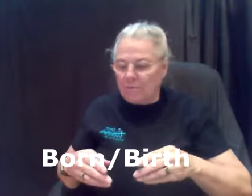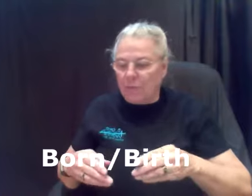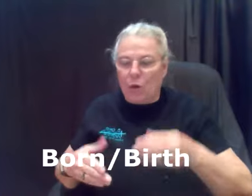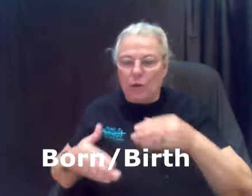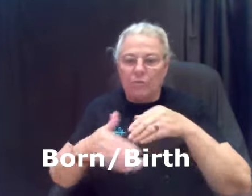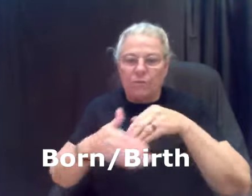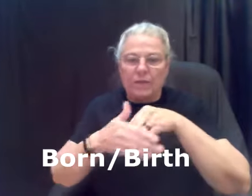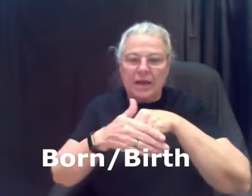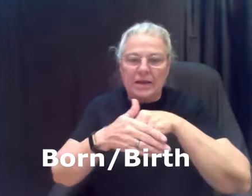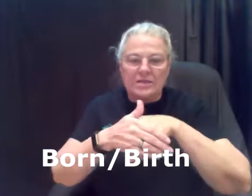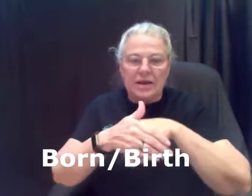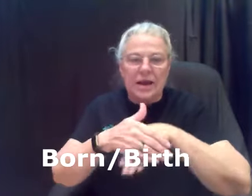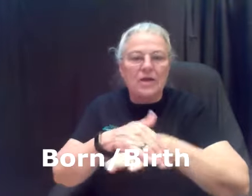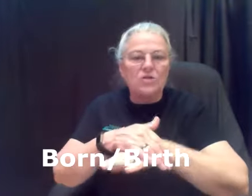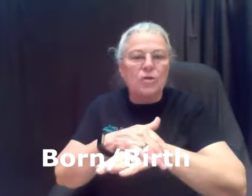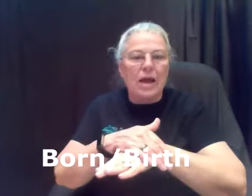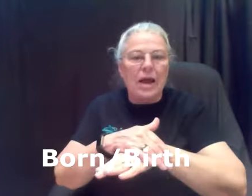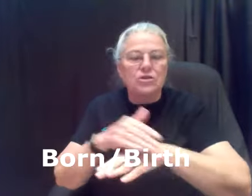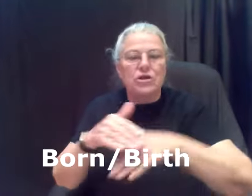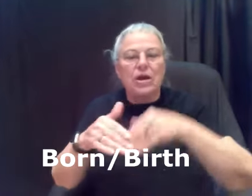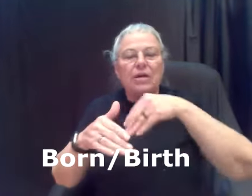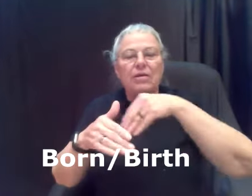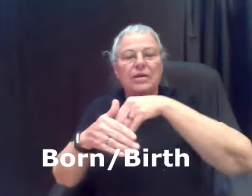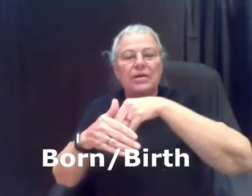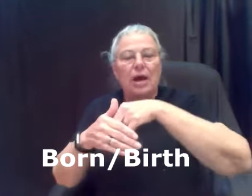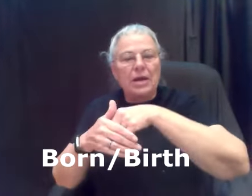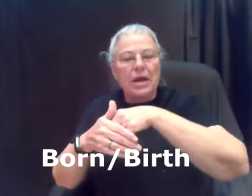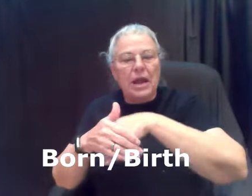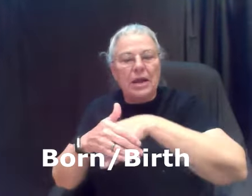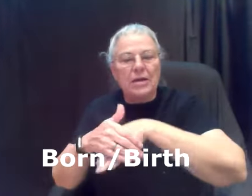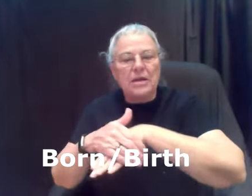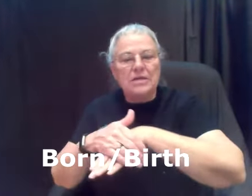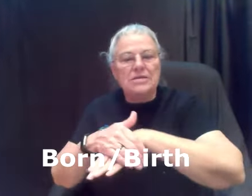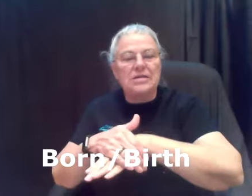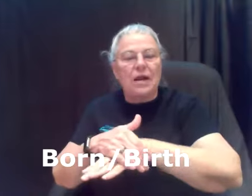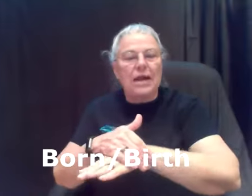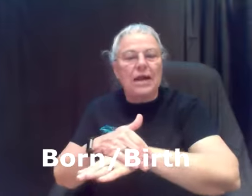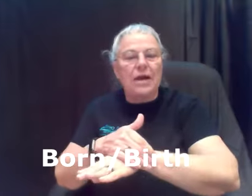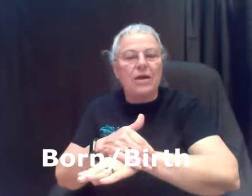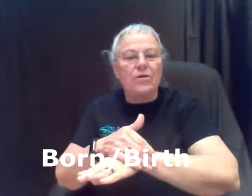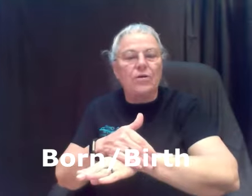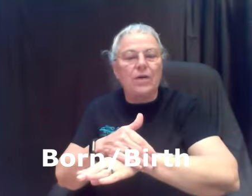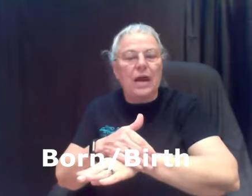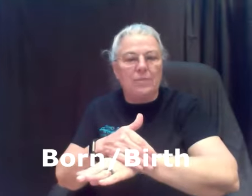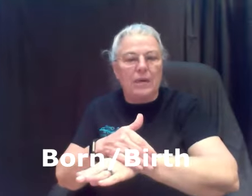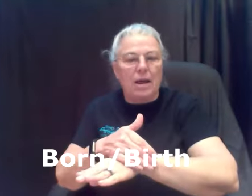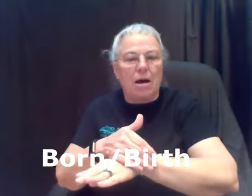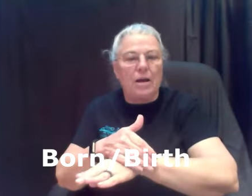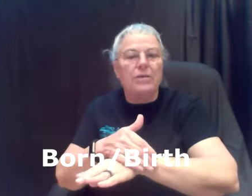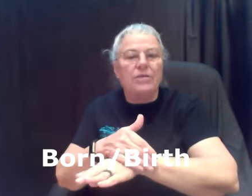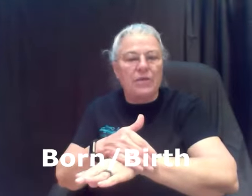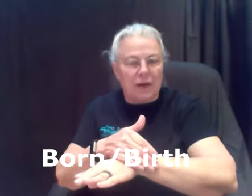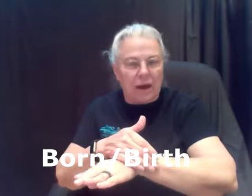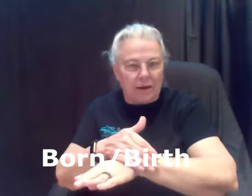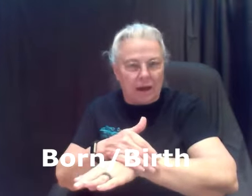Born, that is the natural action, the dominant hand sliding under and beyond the non-dominant